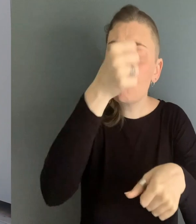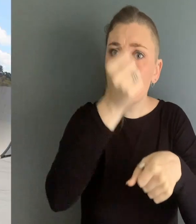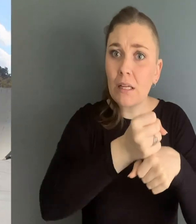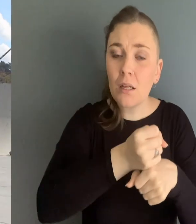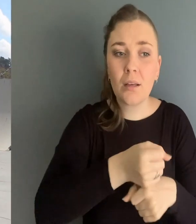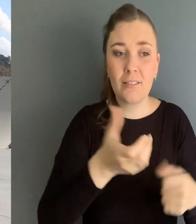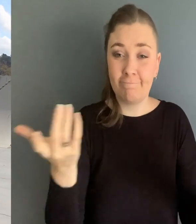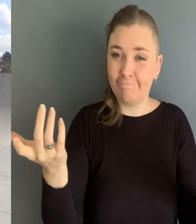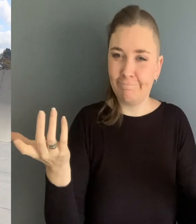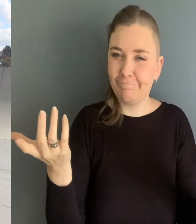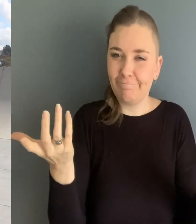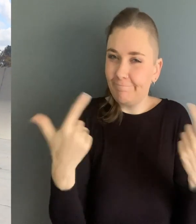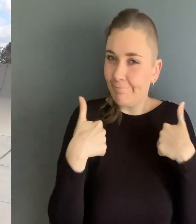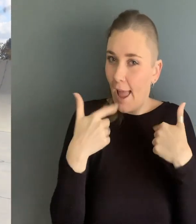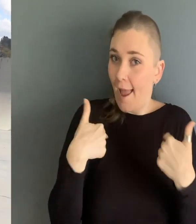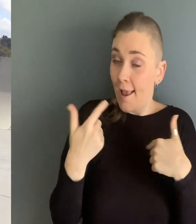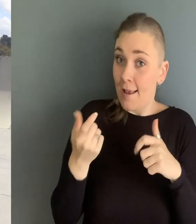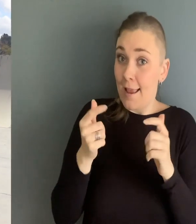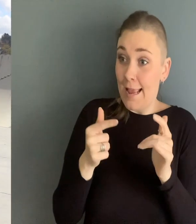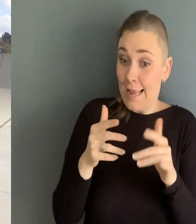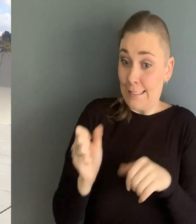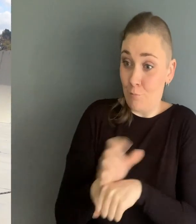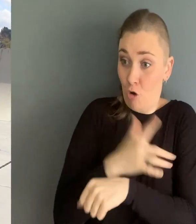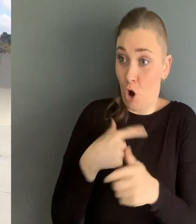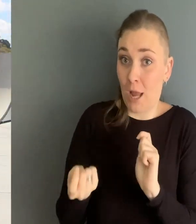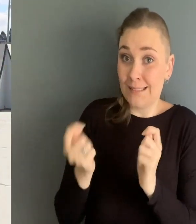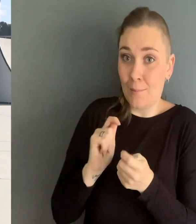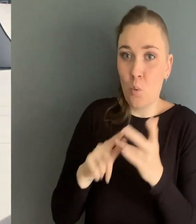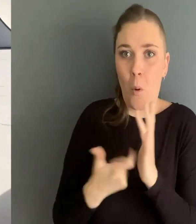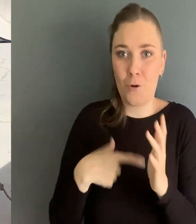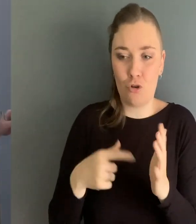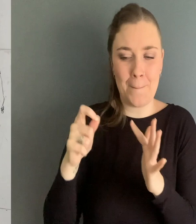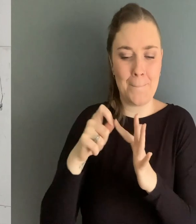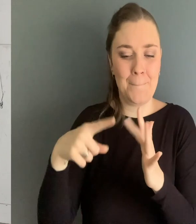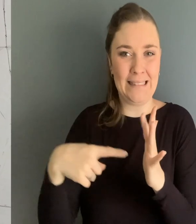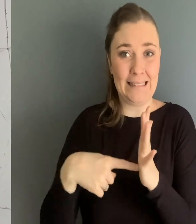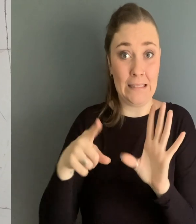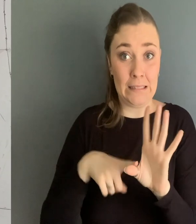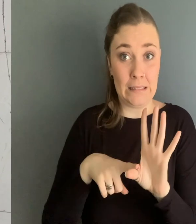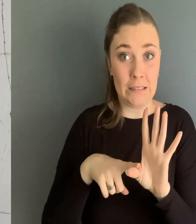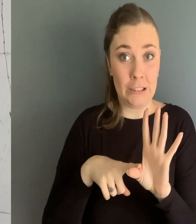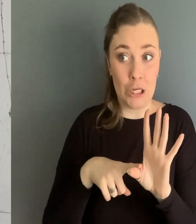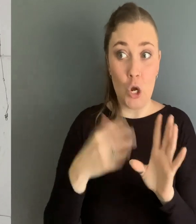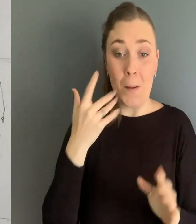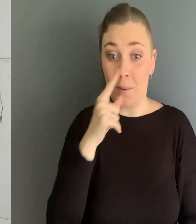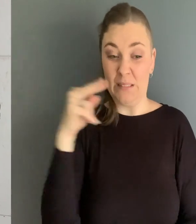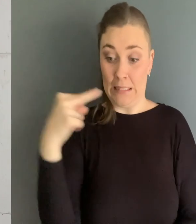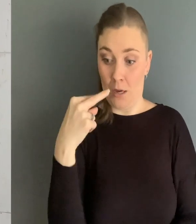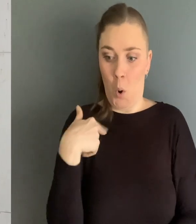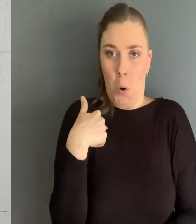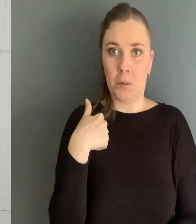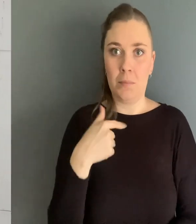for adapting or am i inspiring because the inspiration comes from a place of pity do i remind people that they could be worse off so to speak